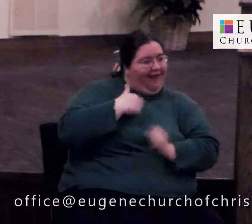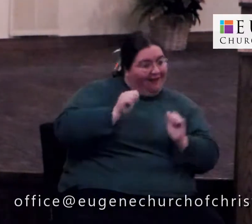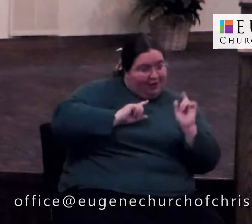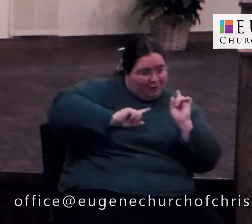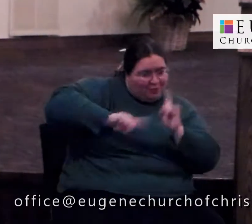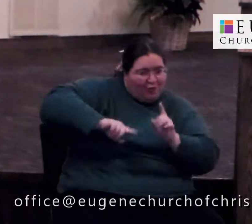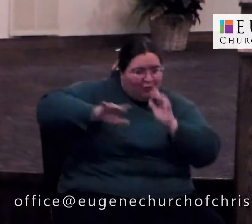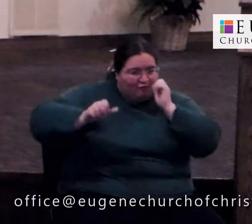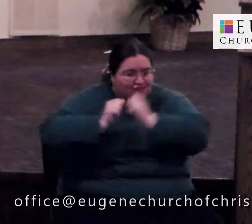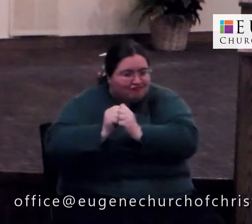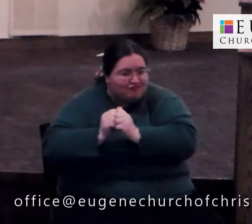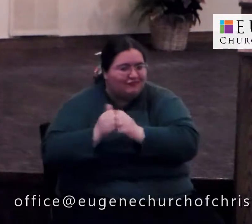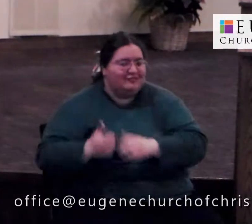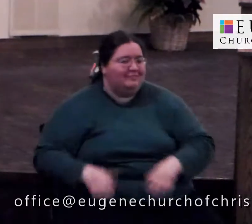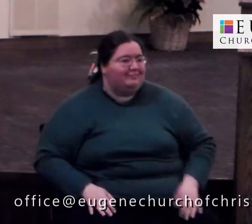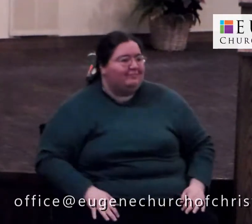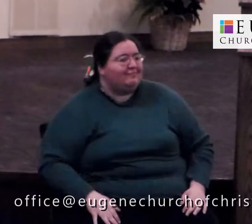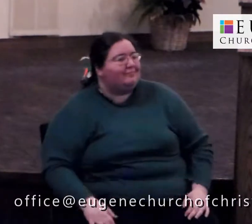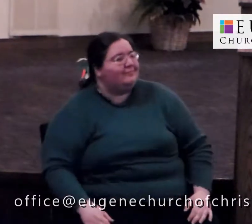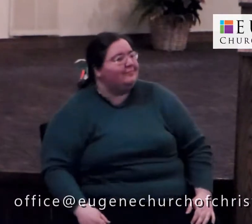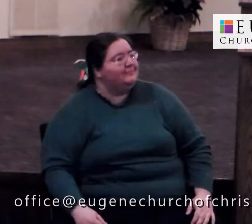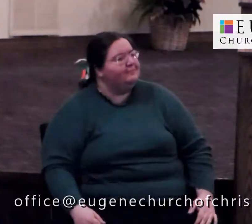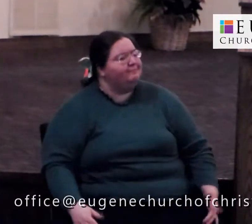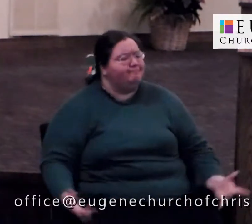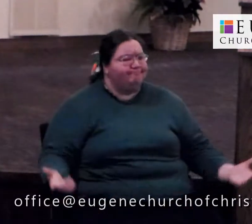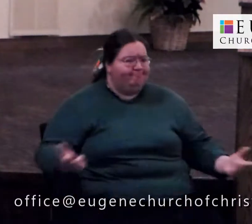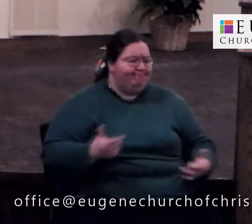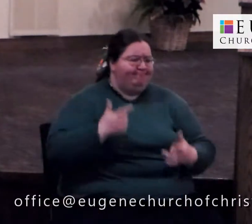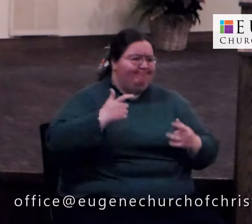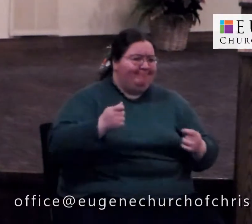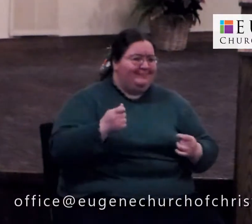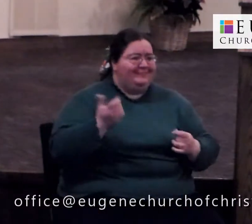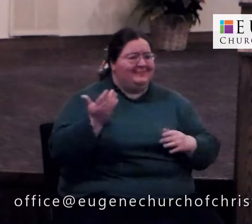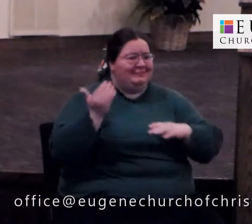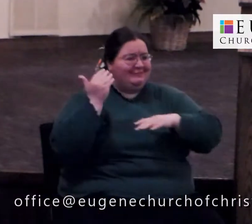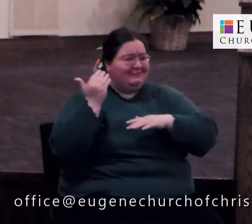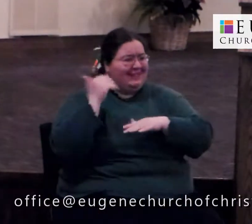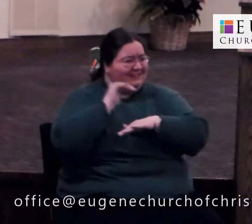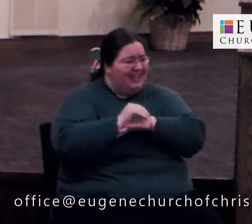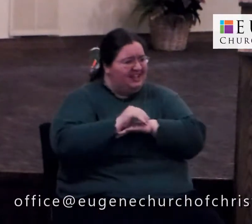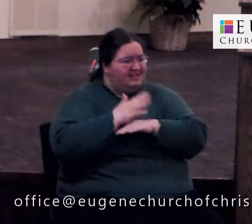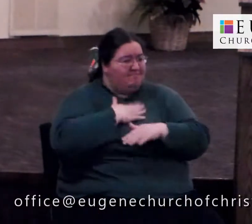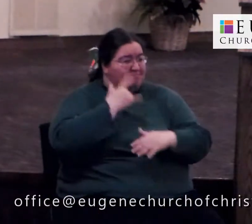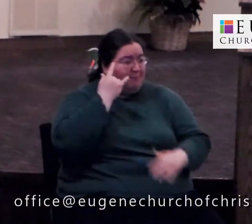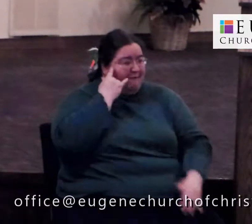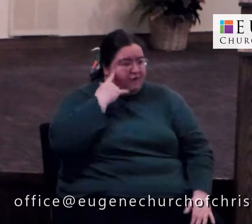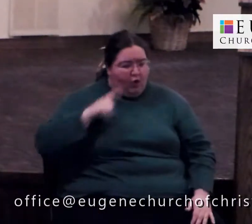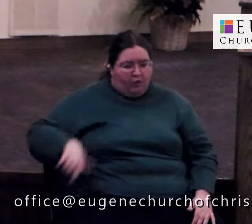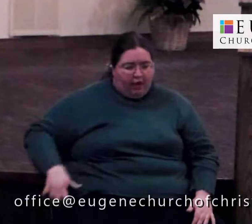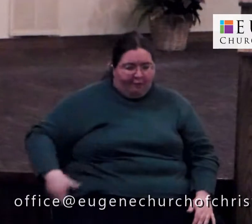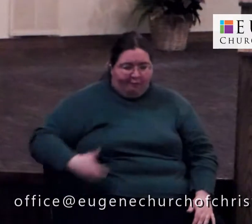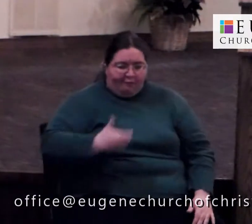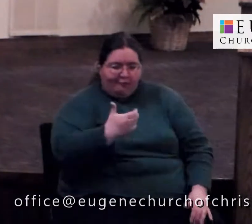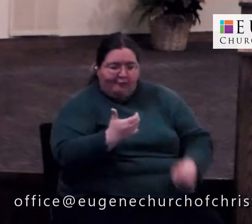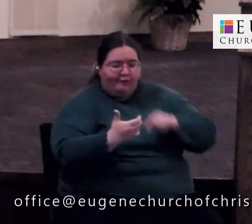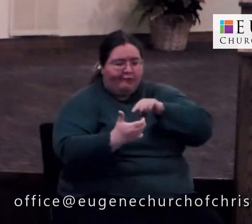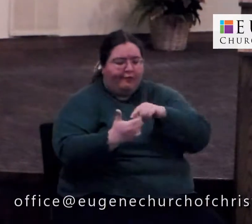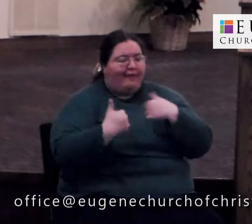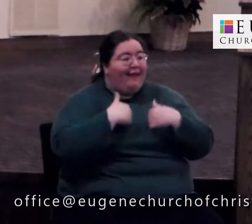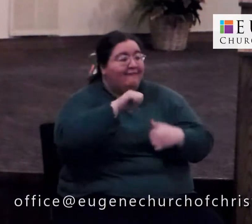about this story the other night as I pulled my phone out, and I pulled up an app on my phone that is the International Space Station Detector. And